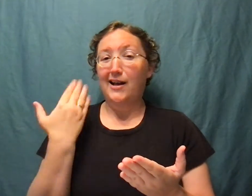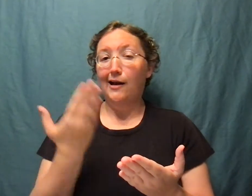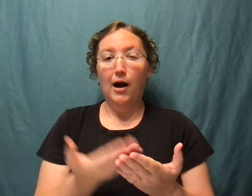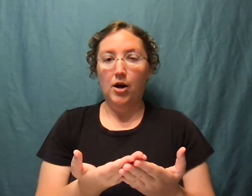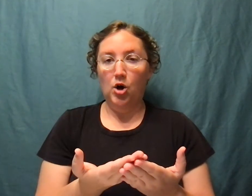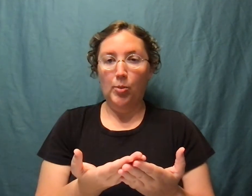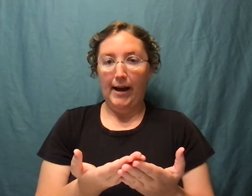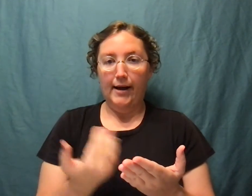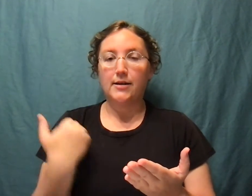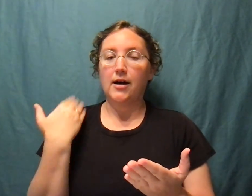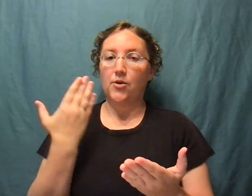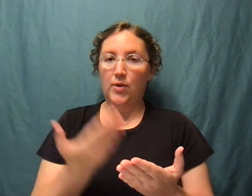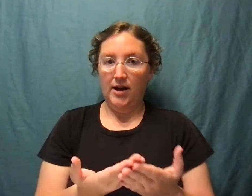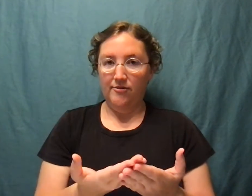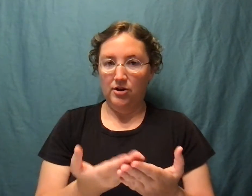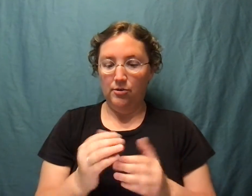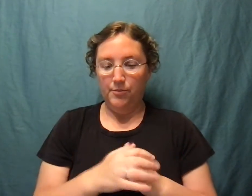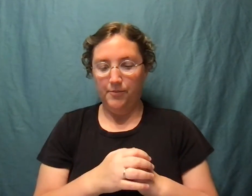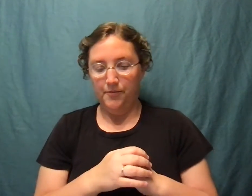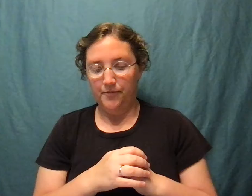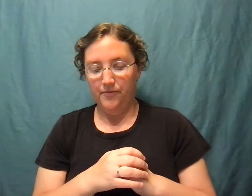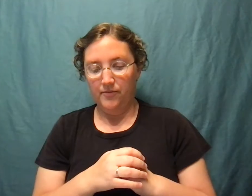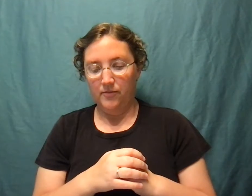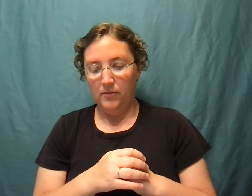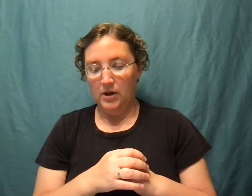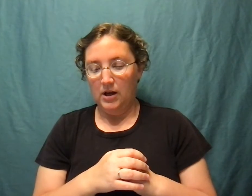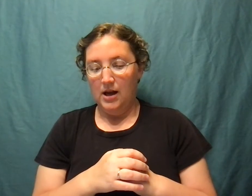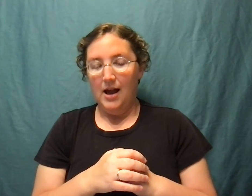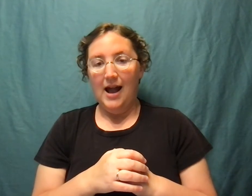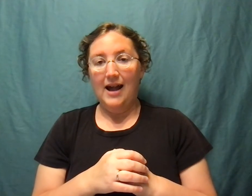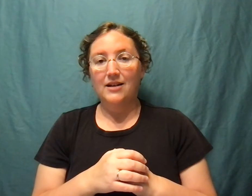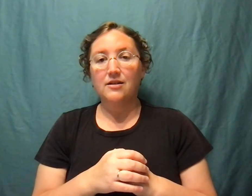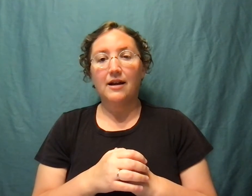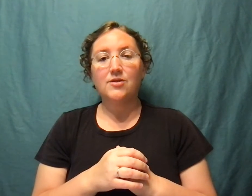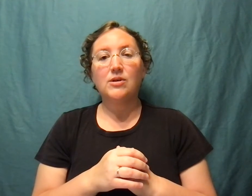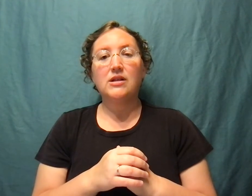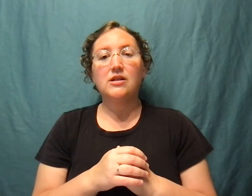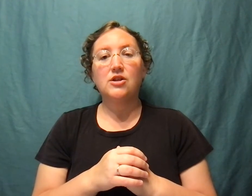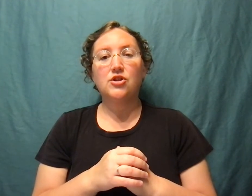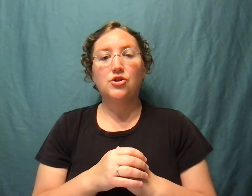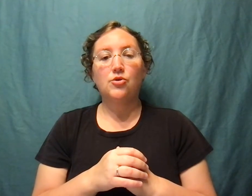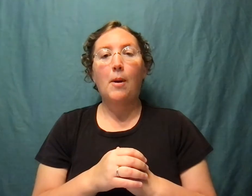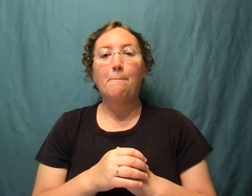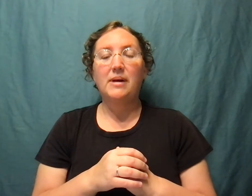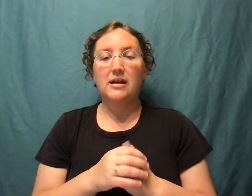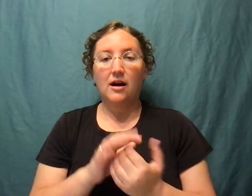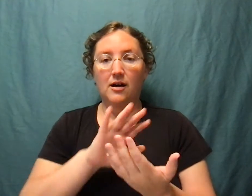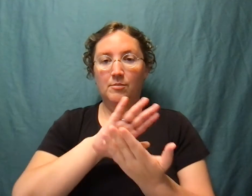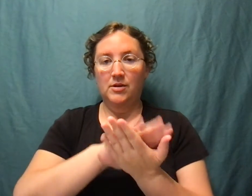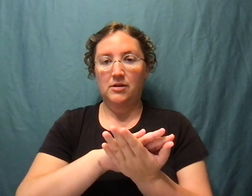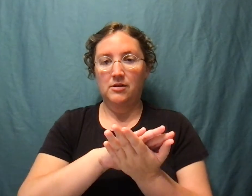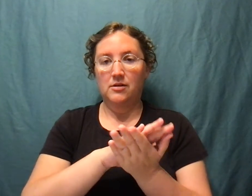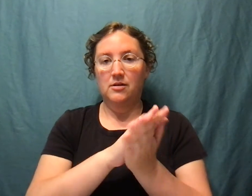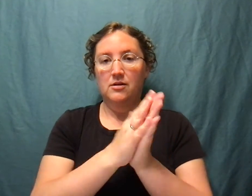got home at. I arrived home. And the last one is to become.